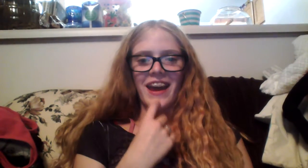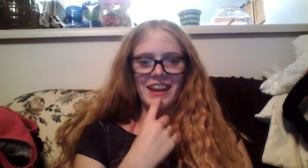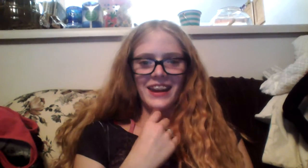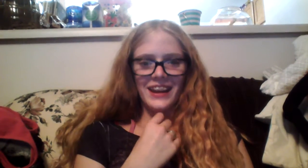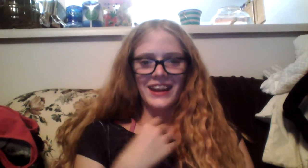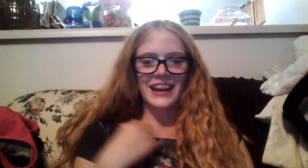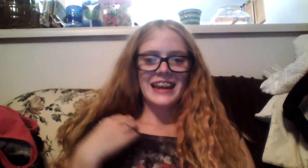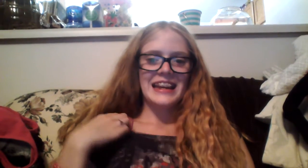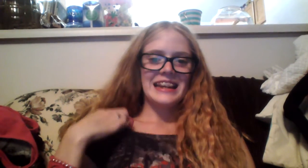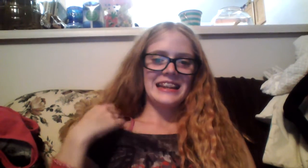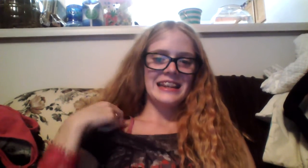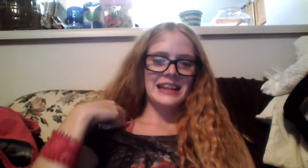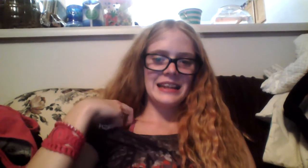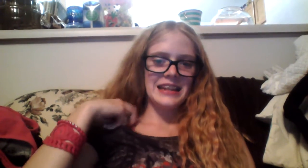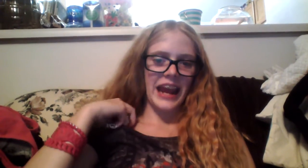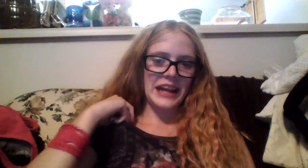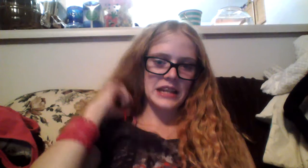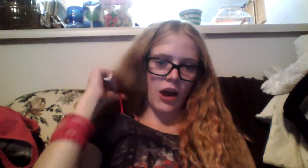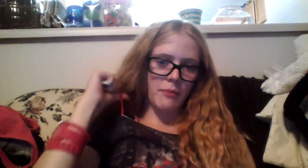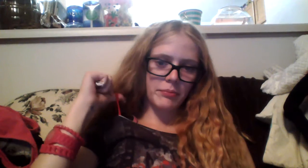a red, pink top,